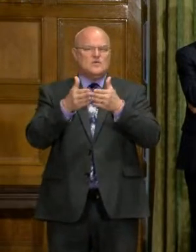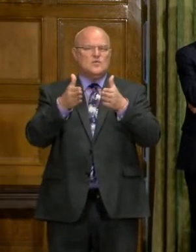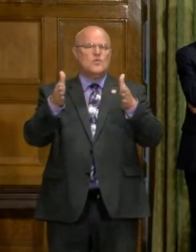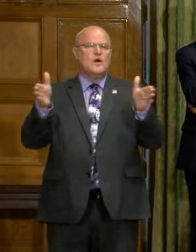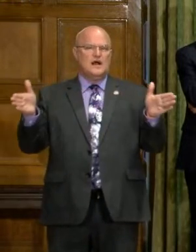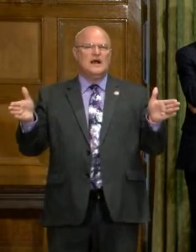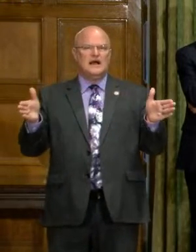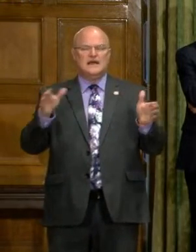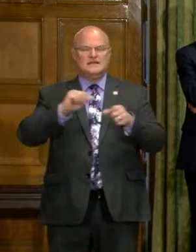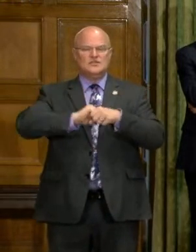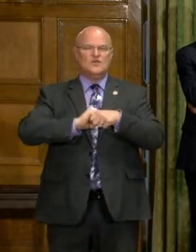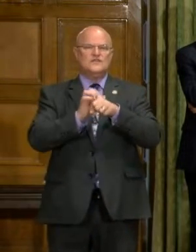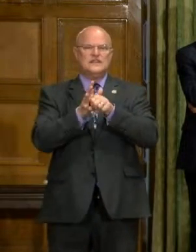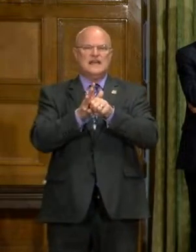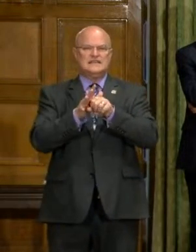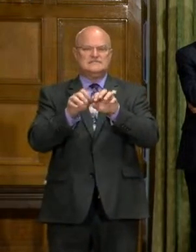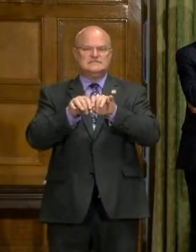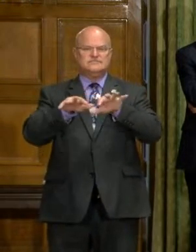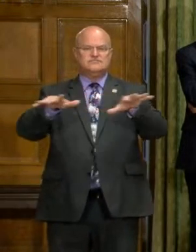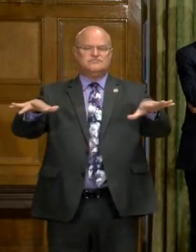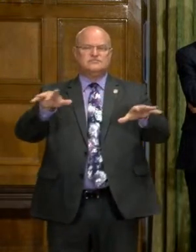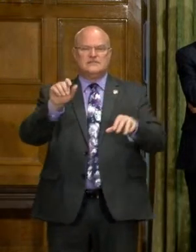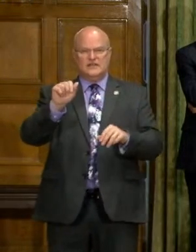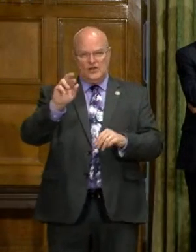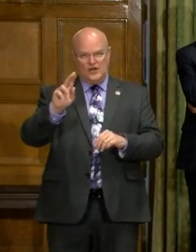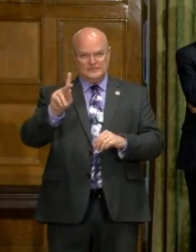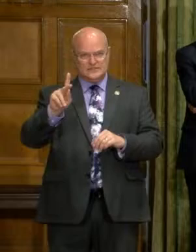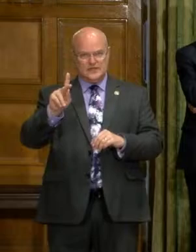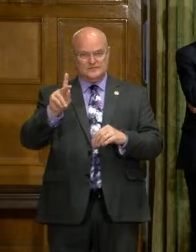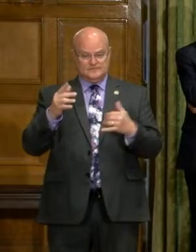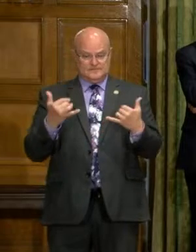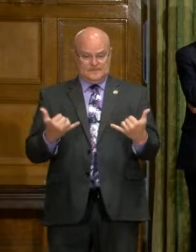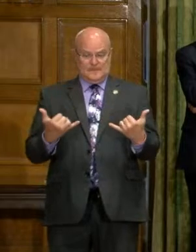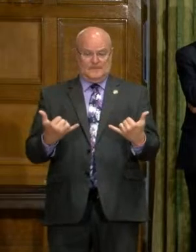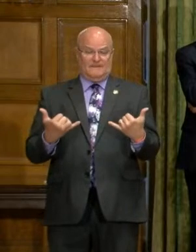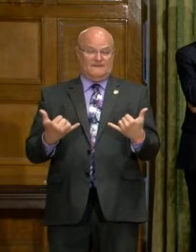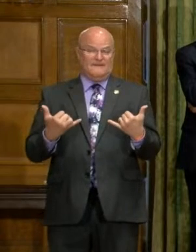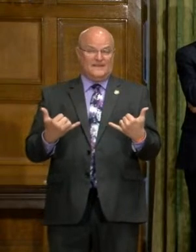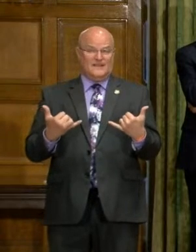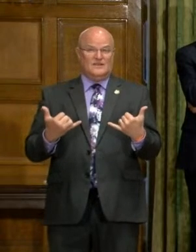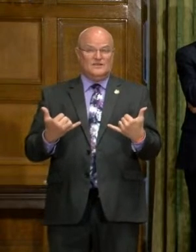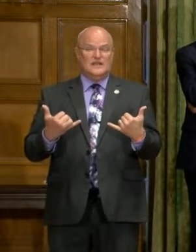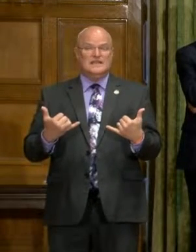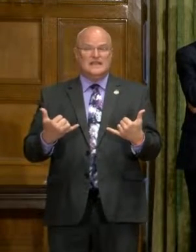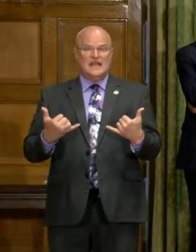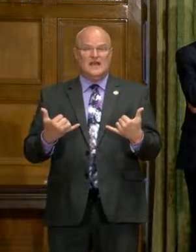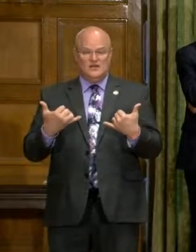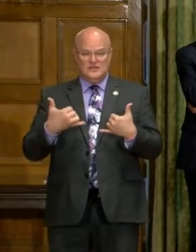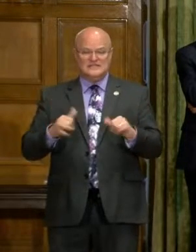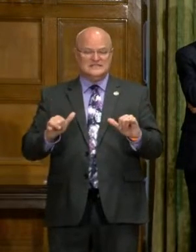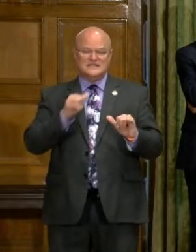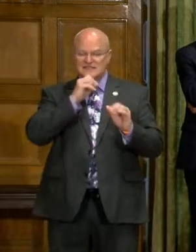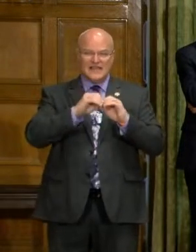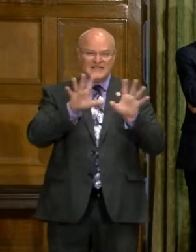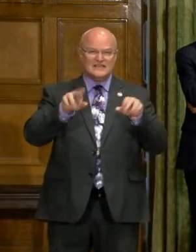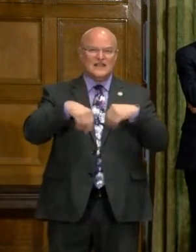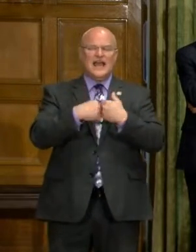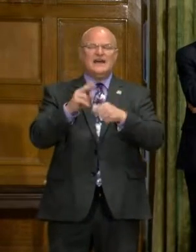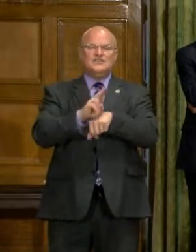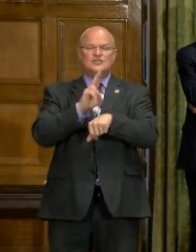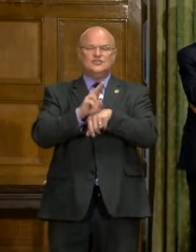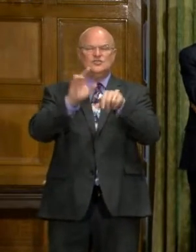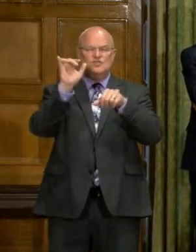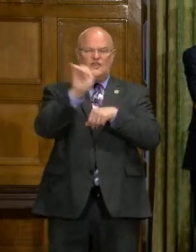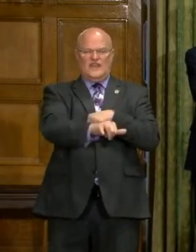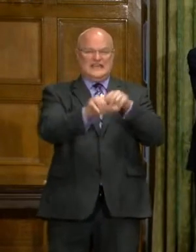wide COVID-19 has spread in Arkansas. Right now, though, it's still unclear how to use those